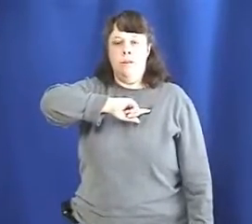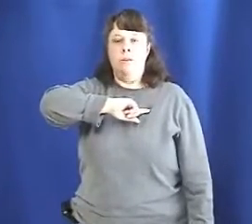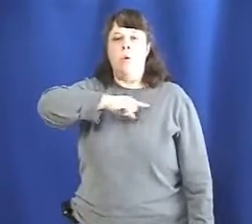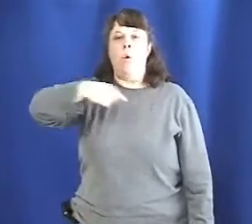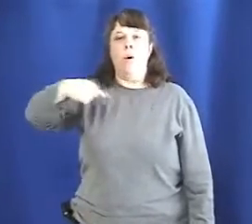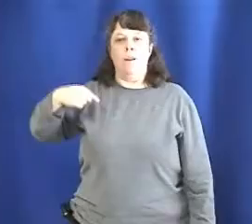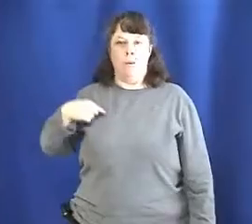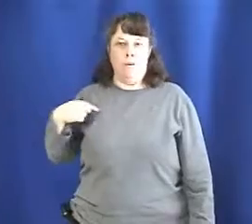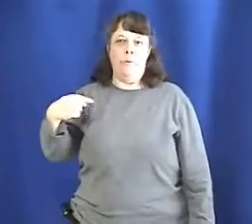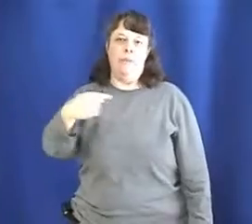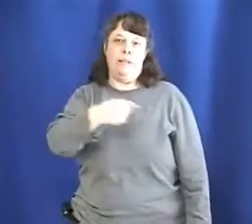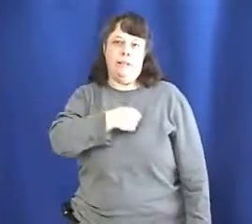Or